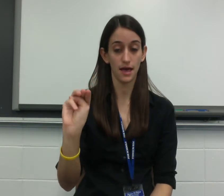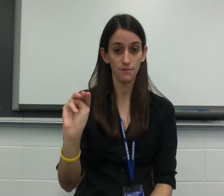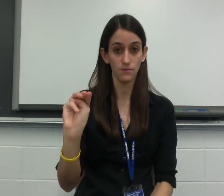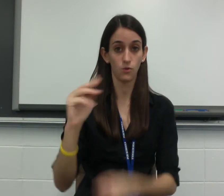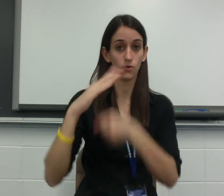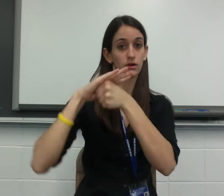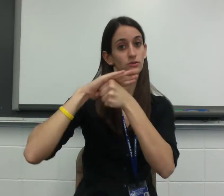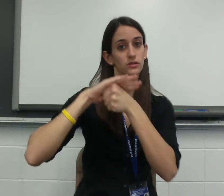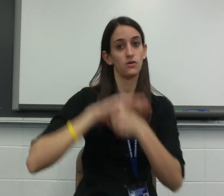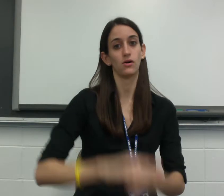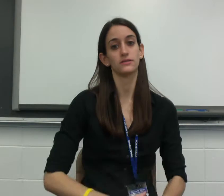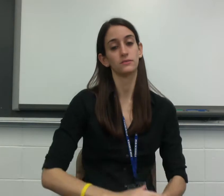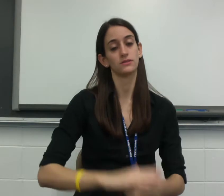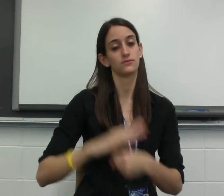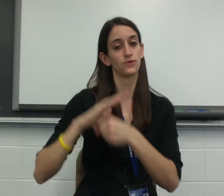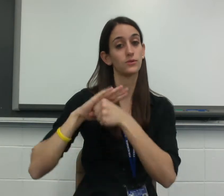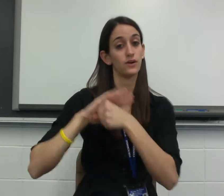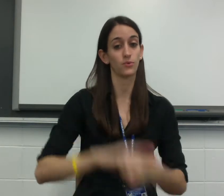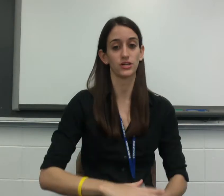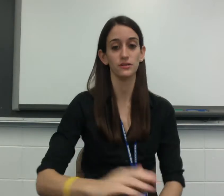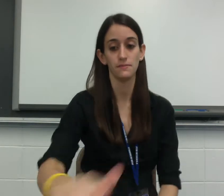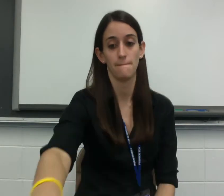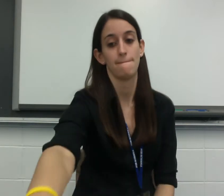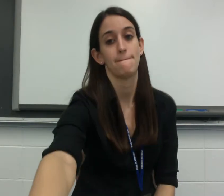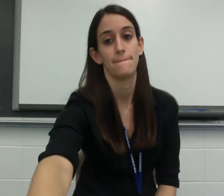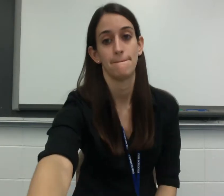A-U-D-I-S-M or you'll see autism because it's a form of oppression.